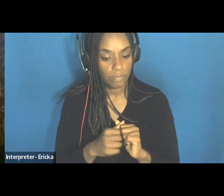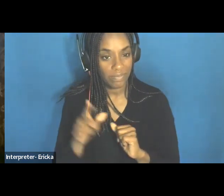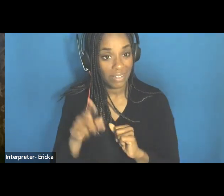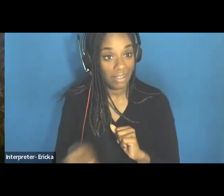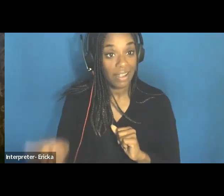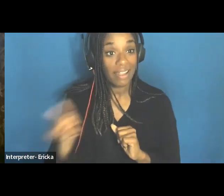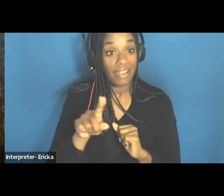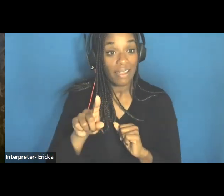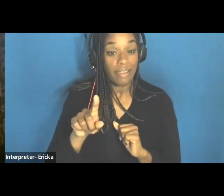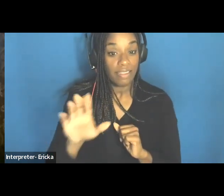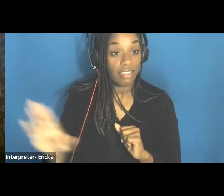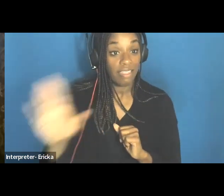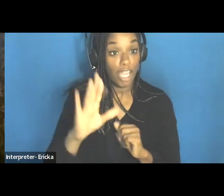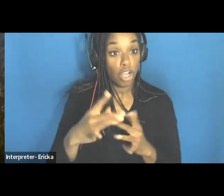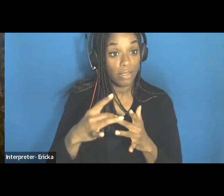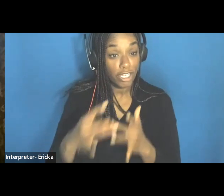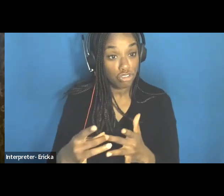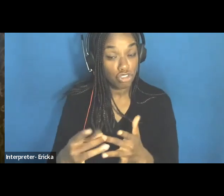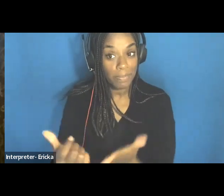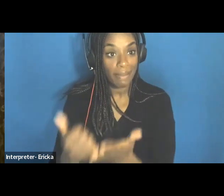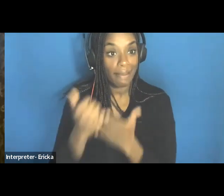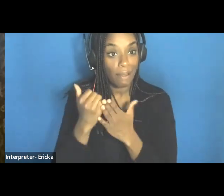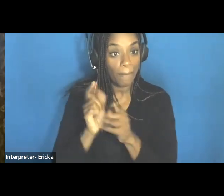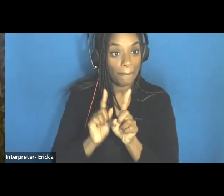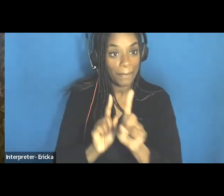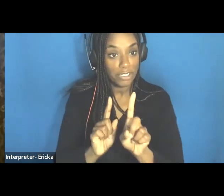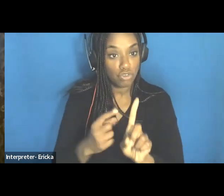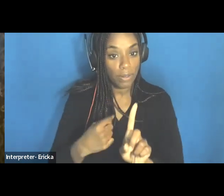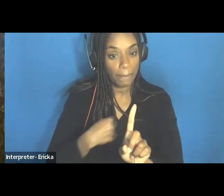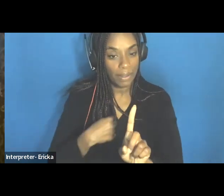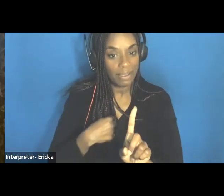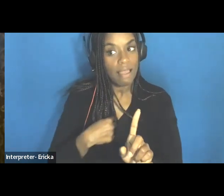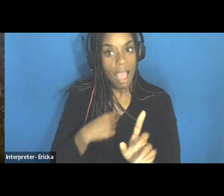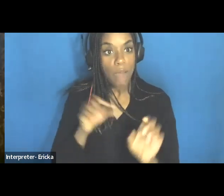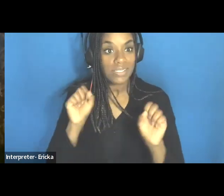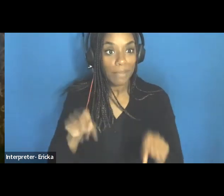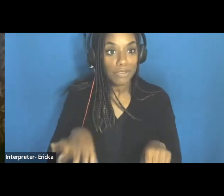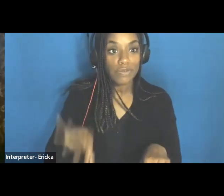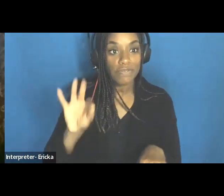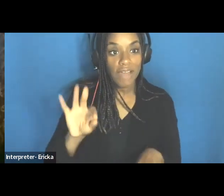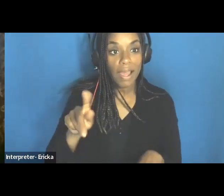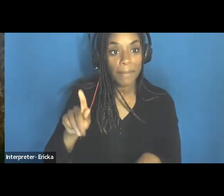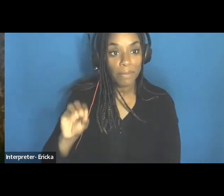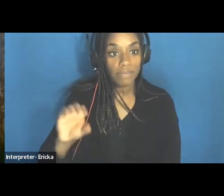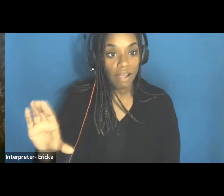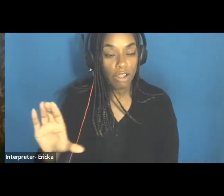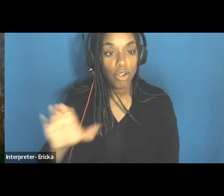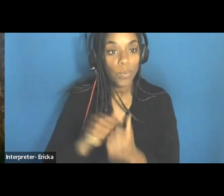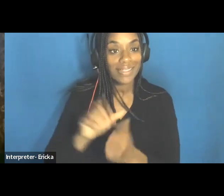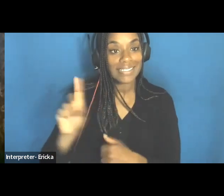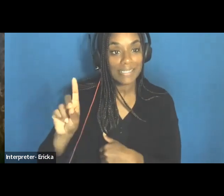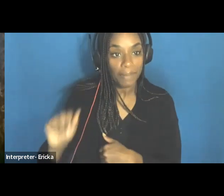leadership that mentored me. I could find people of color with disabilities. I could